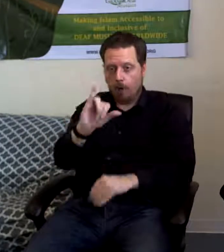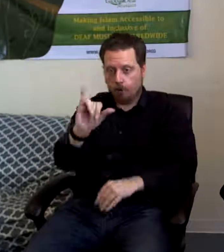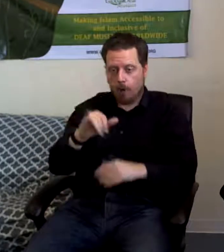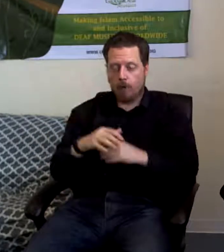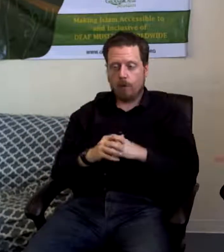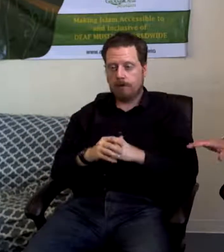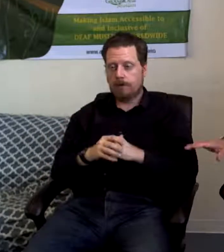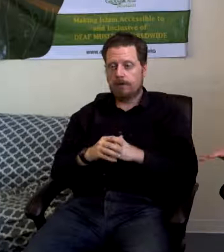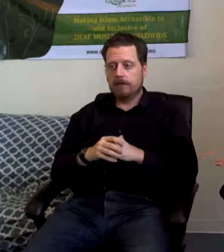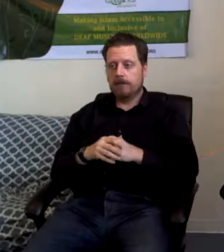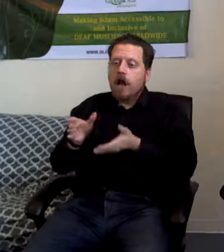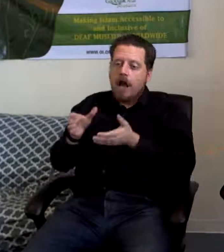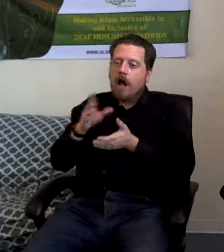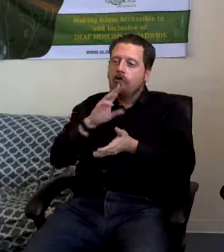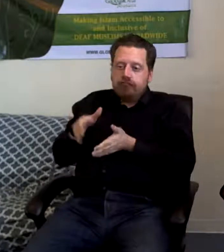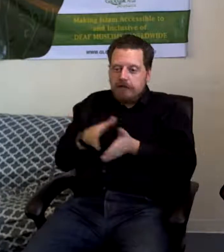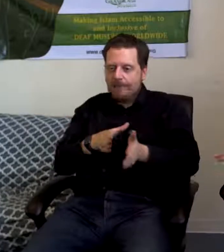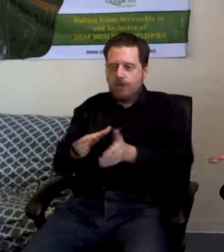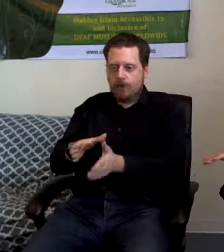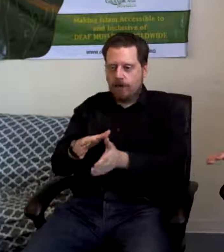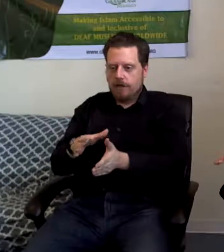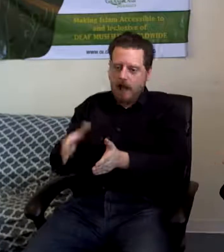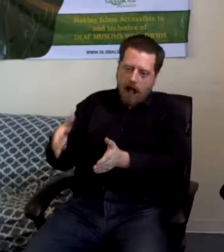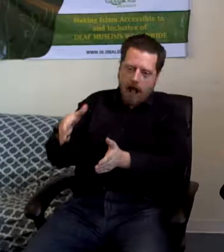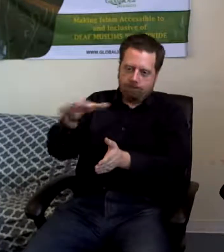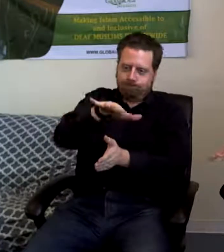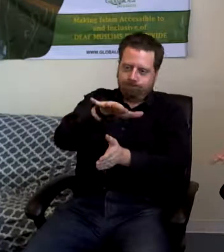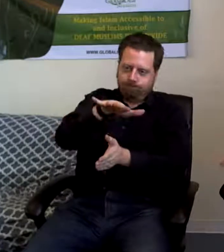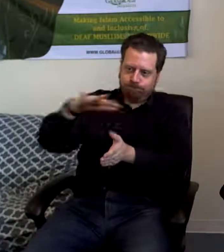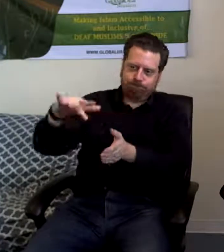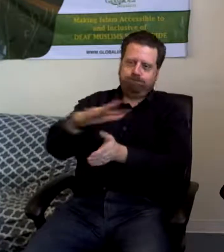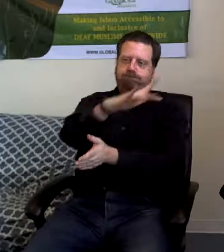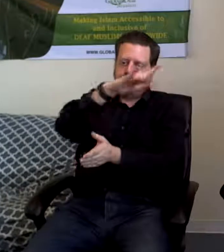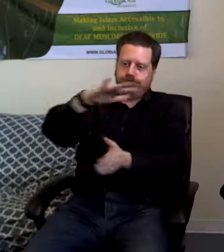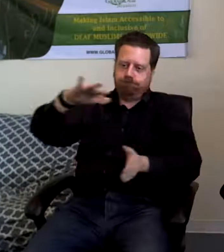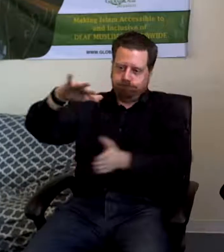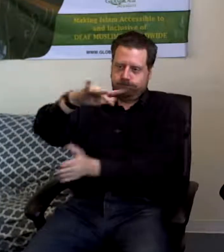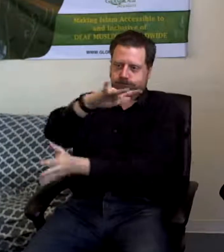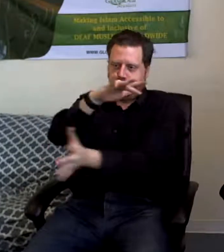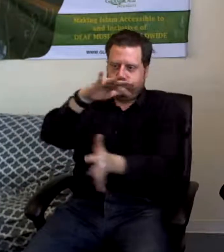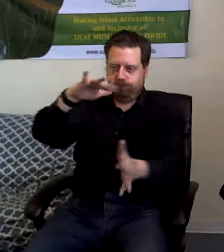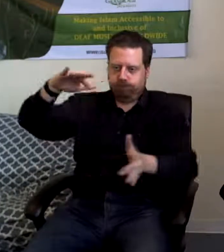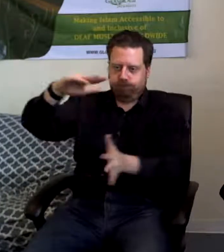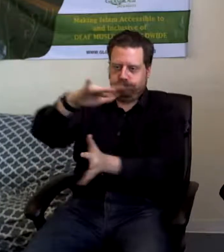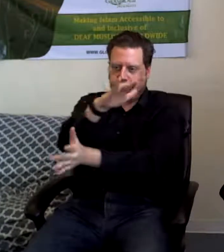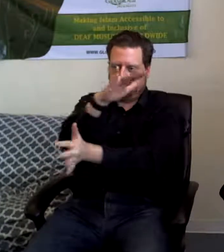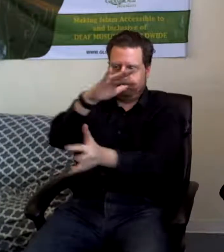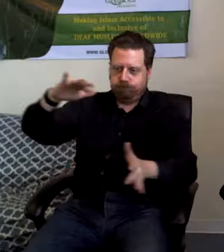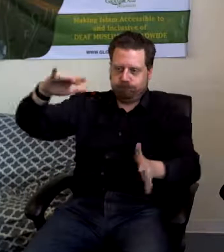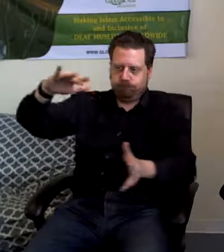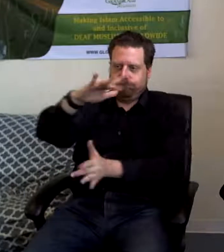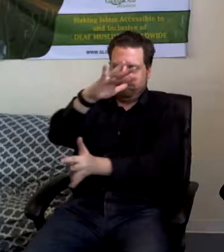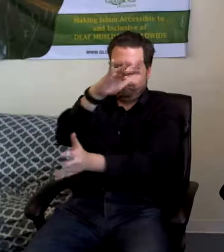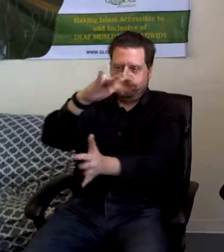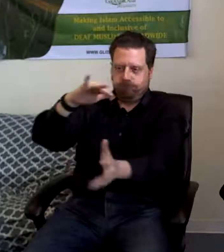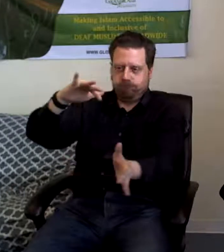There are rivers running under the oceans, streams, very powerful.